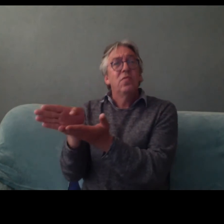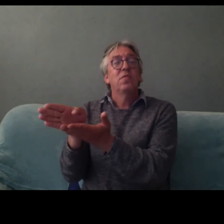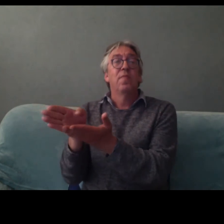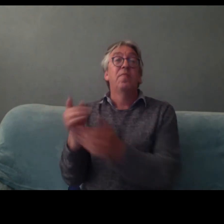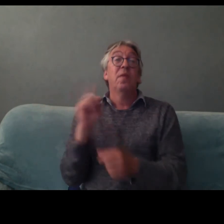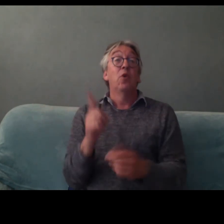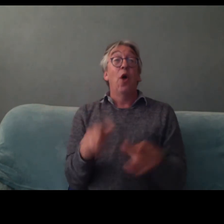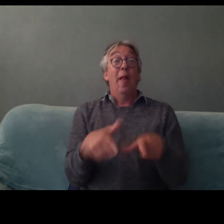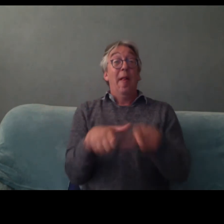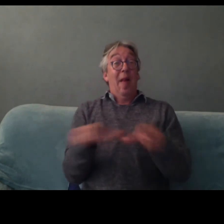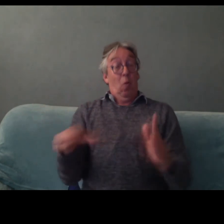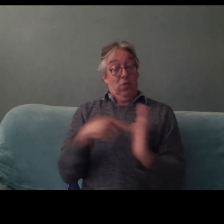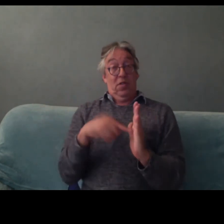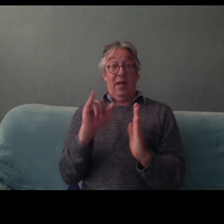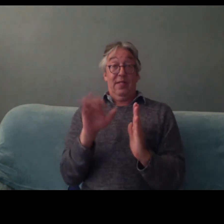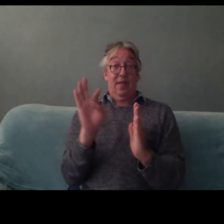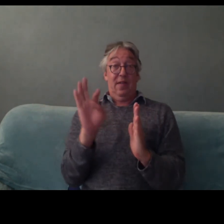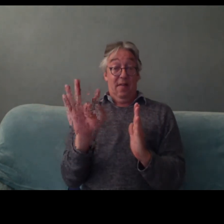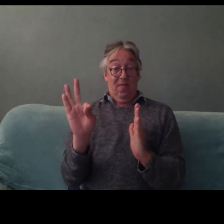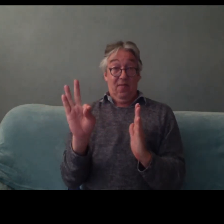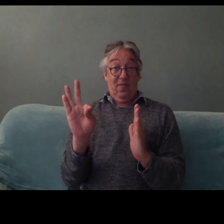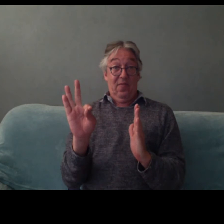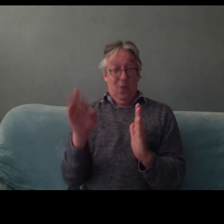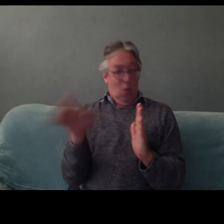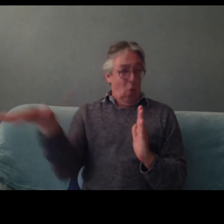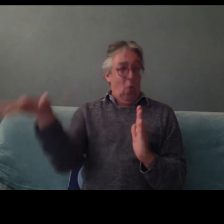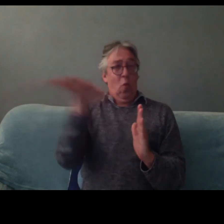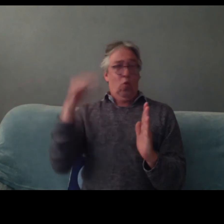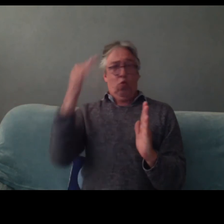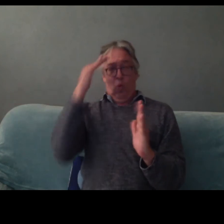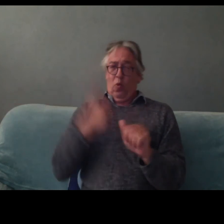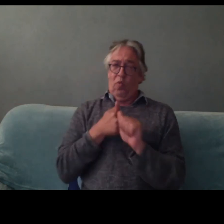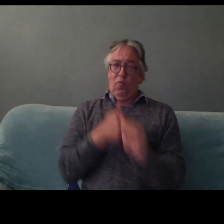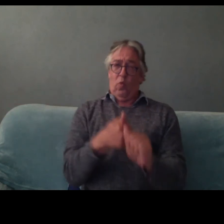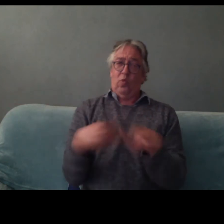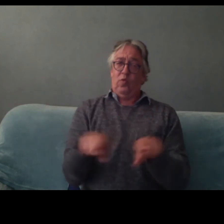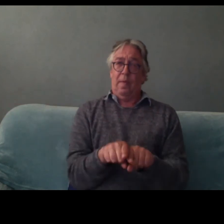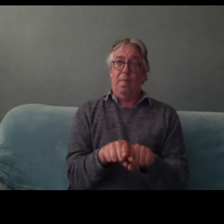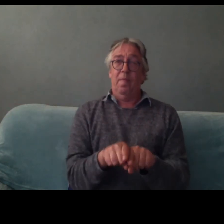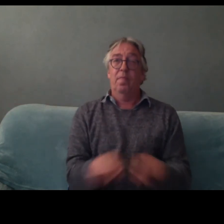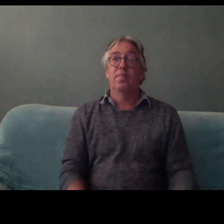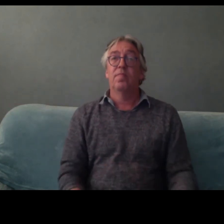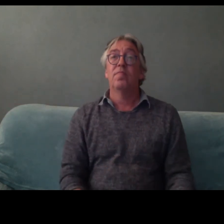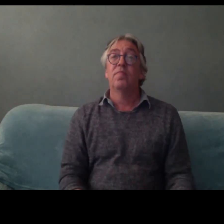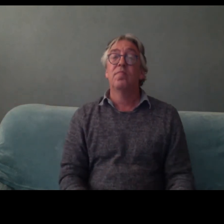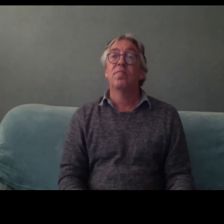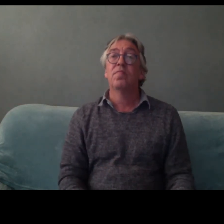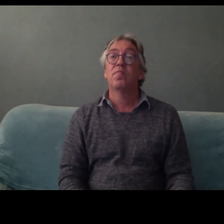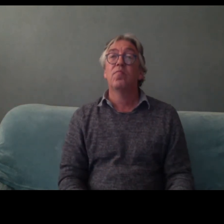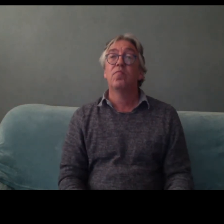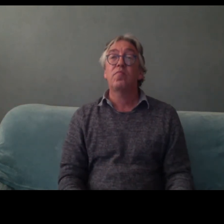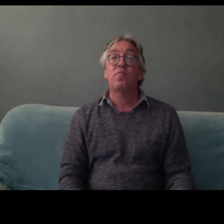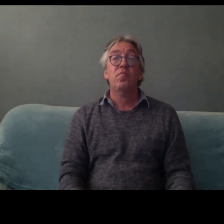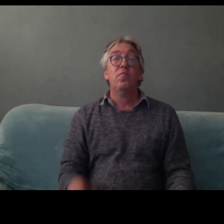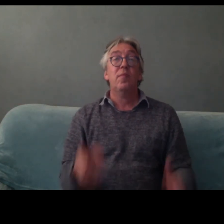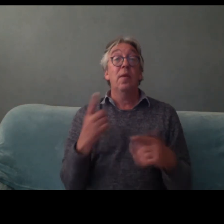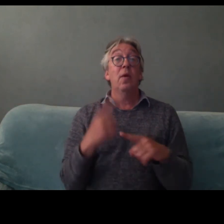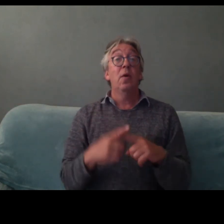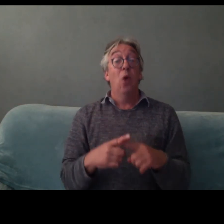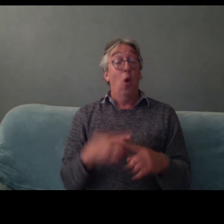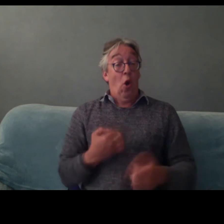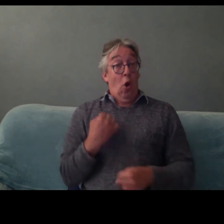protocols ensures that there is a high degree of objectivity in measuring the various aspects of the disability. The